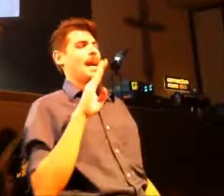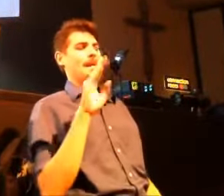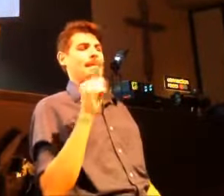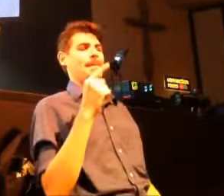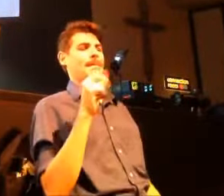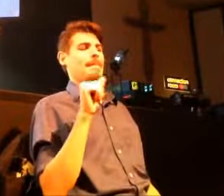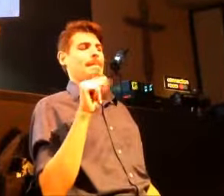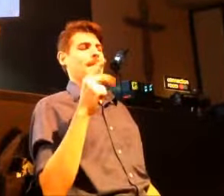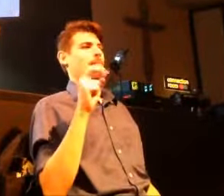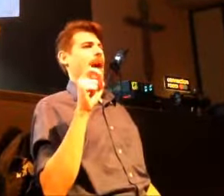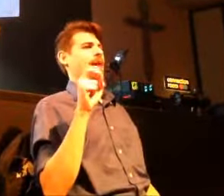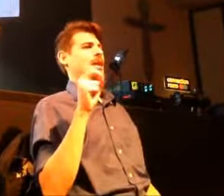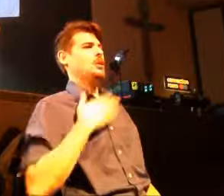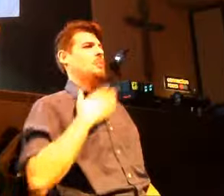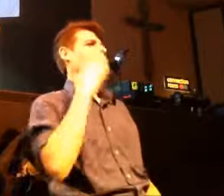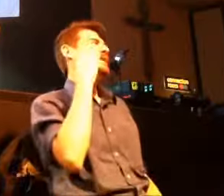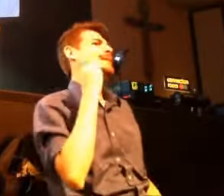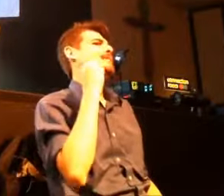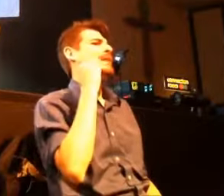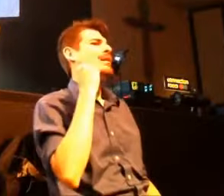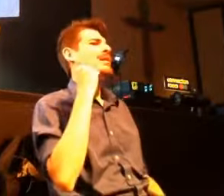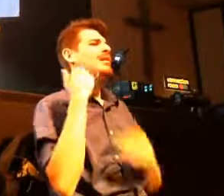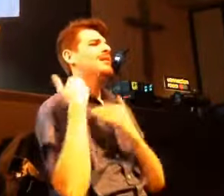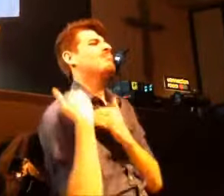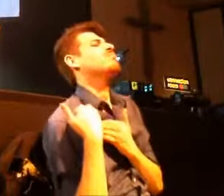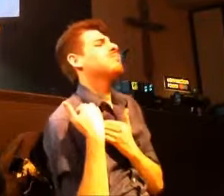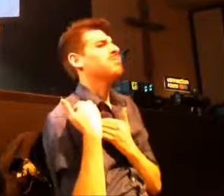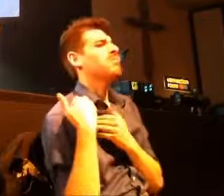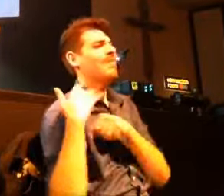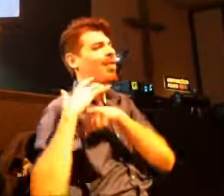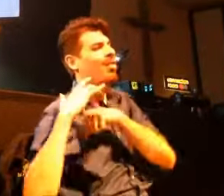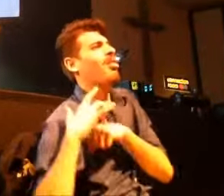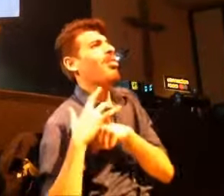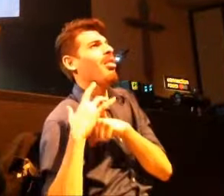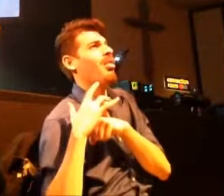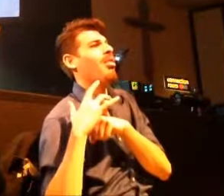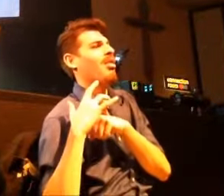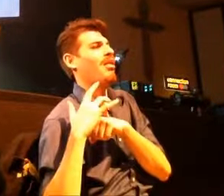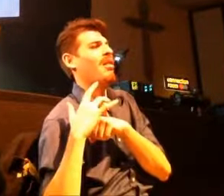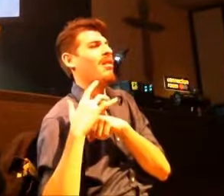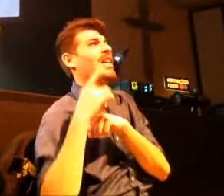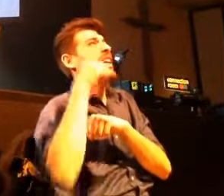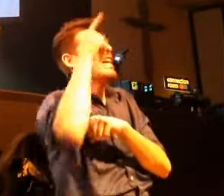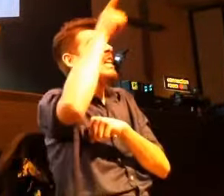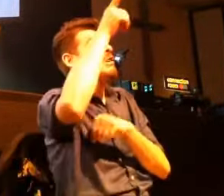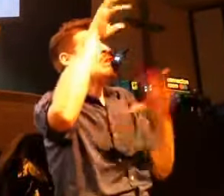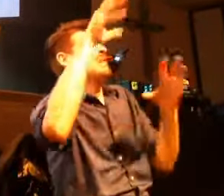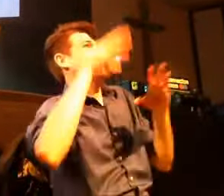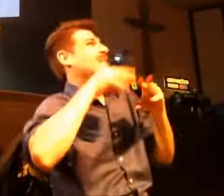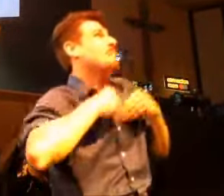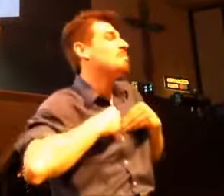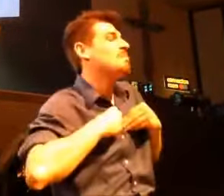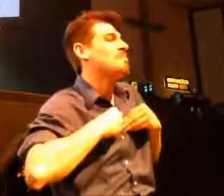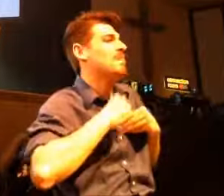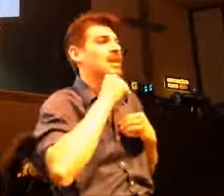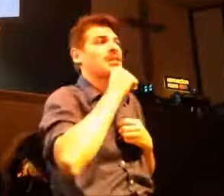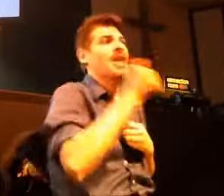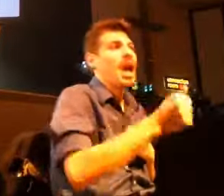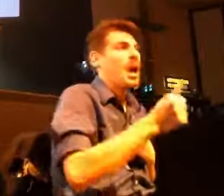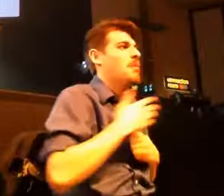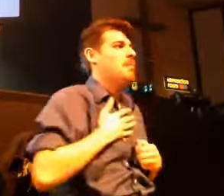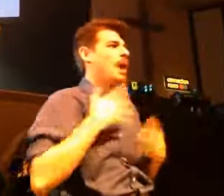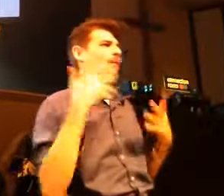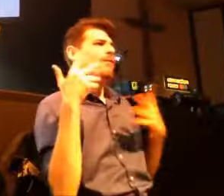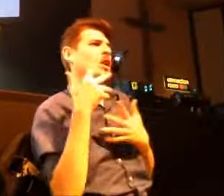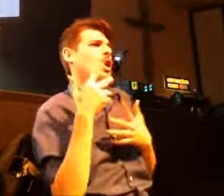Do I have to kind of clean up the baggage of my life before I can start to really embrace and follow and approach God? Things like my fears or